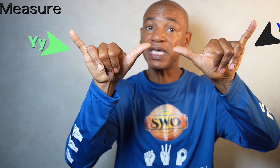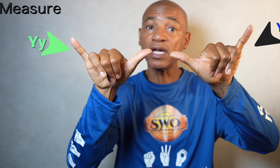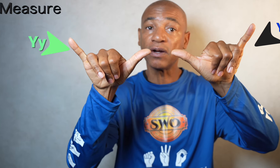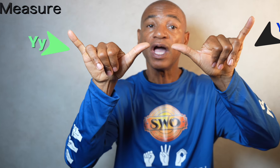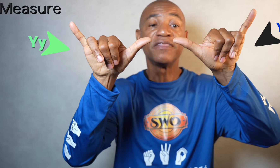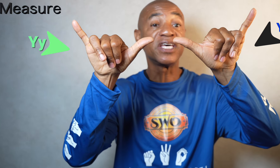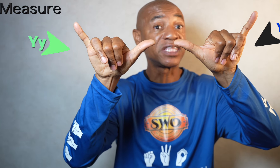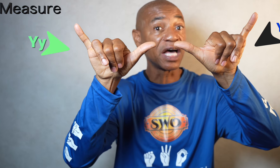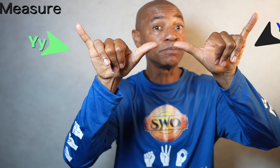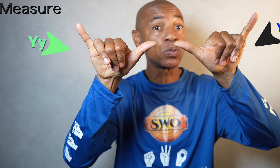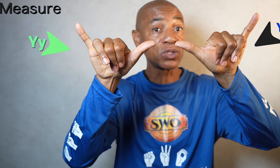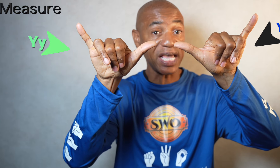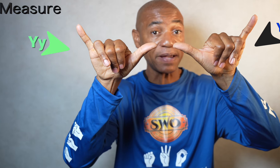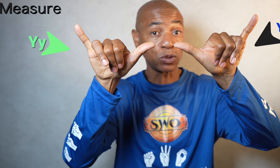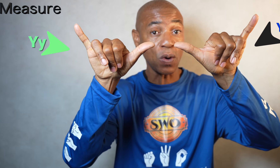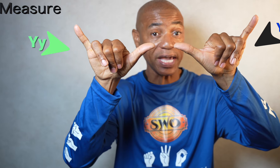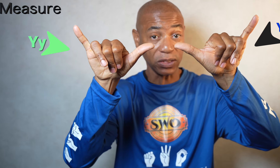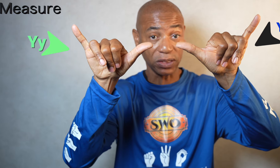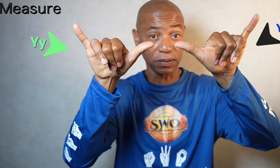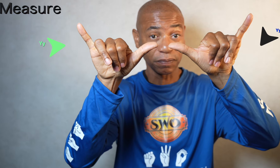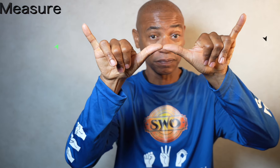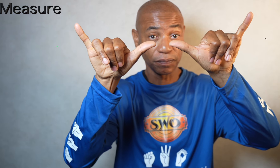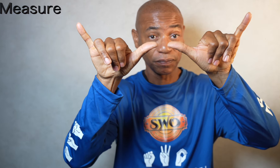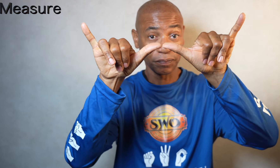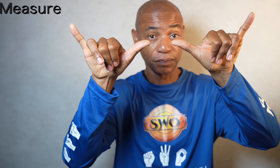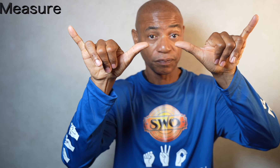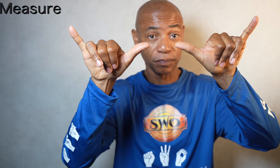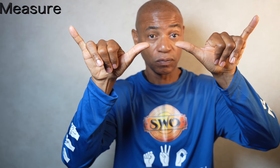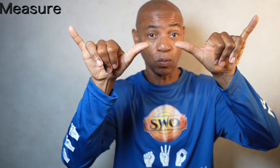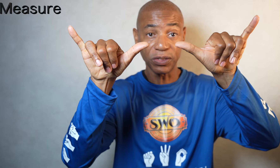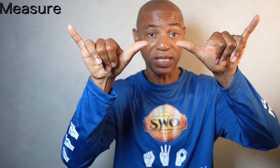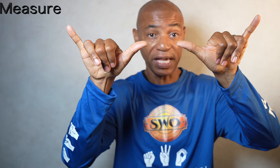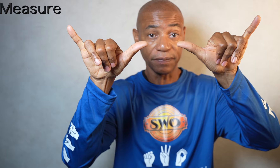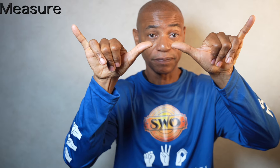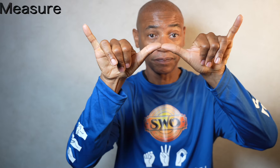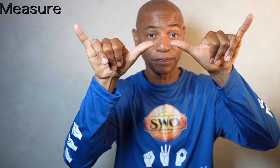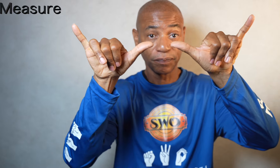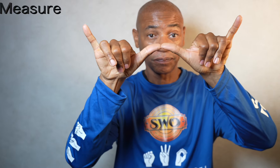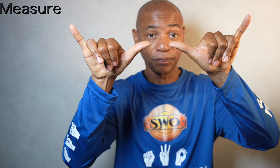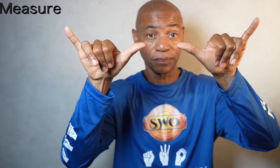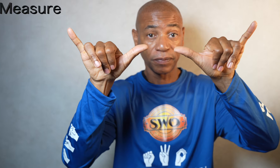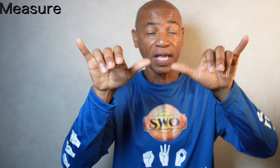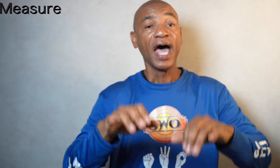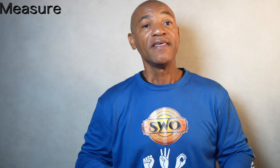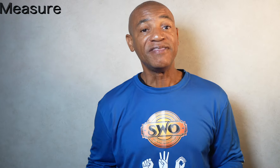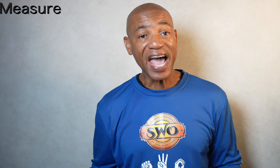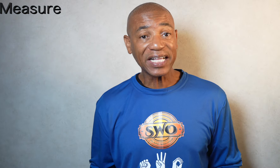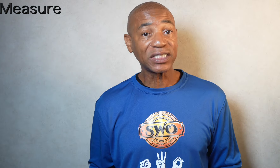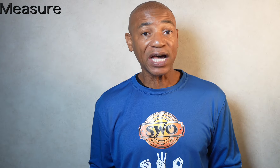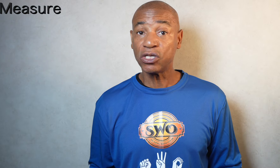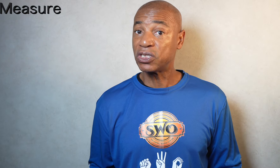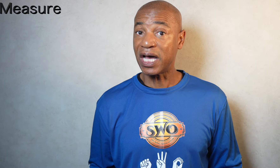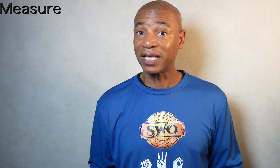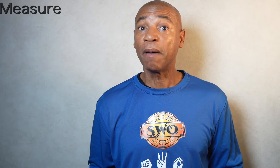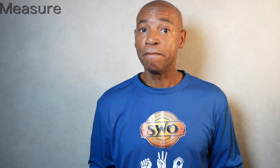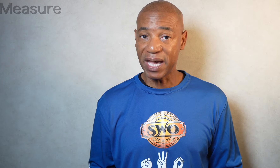here, the thumbs will tap twice. Once again. That is how you sign